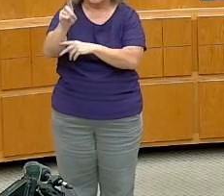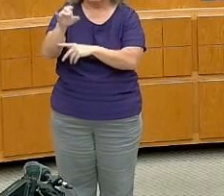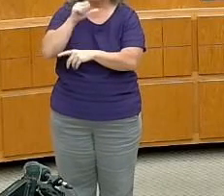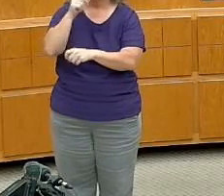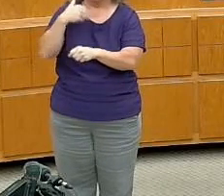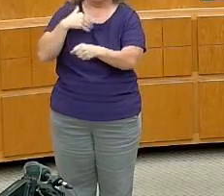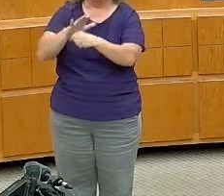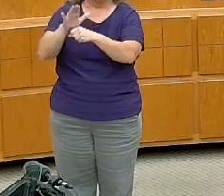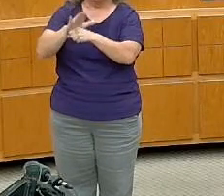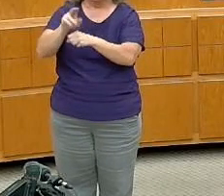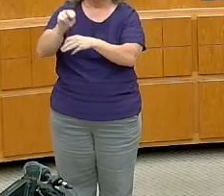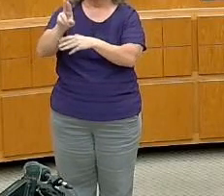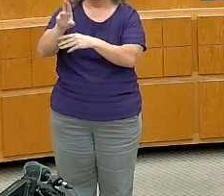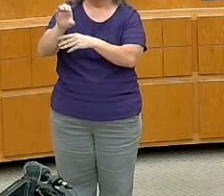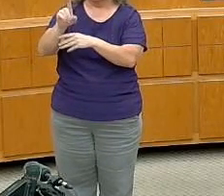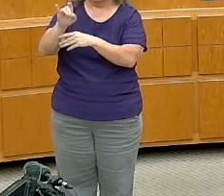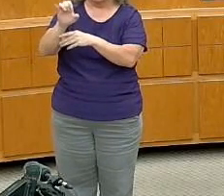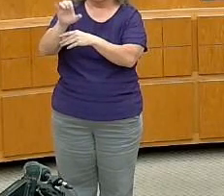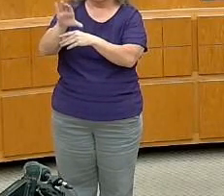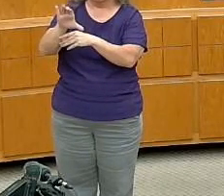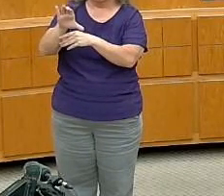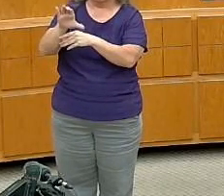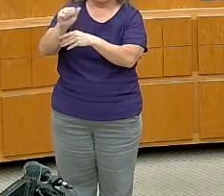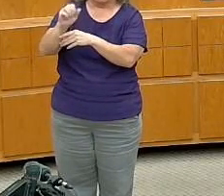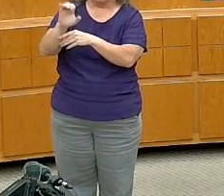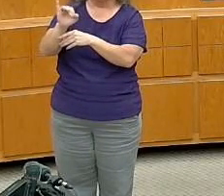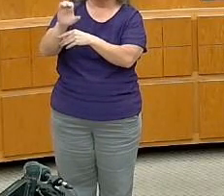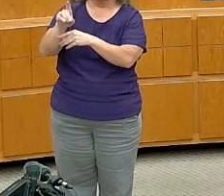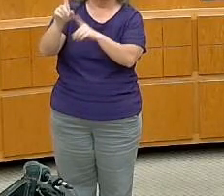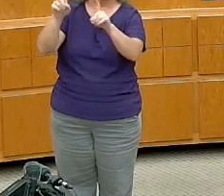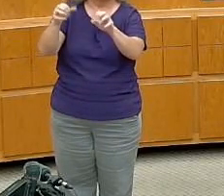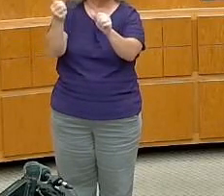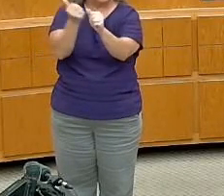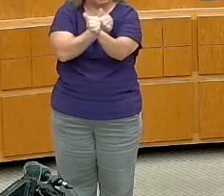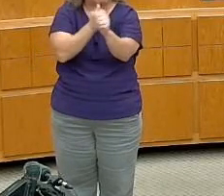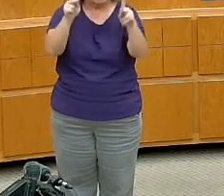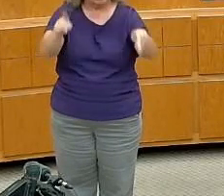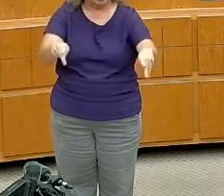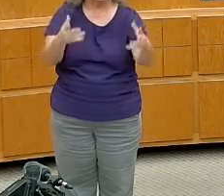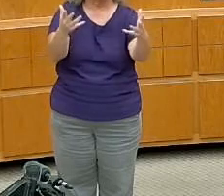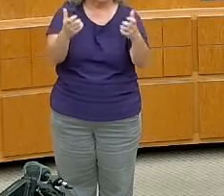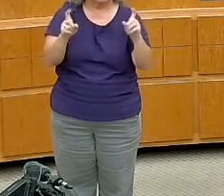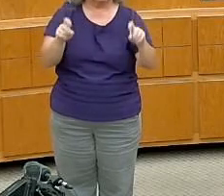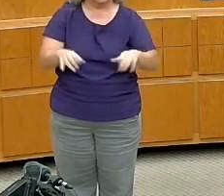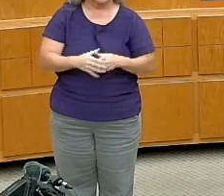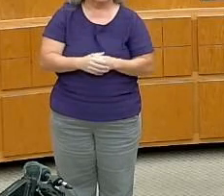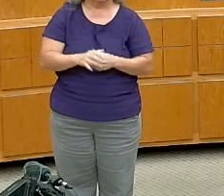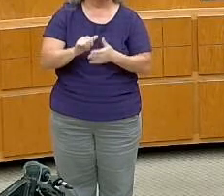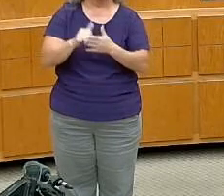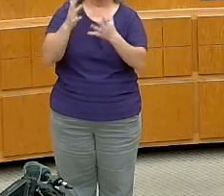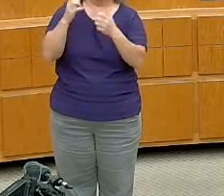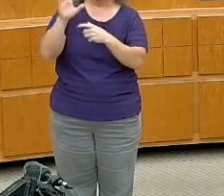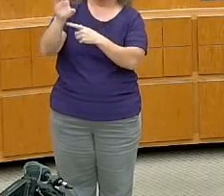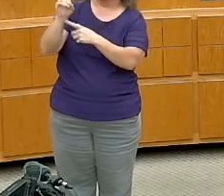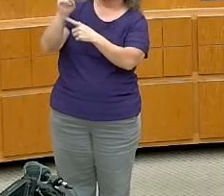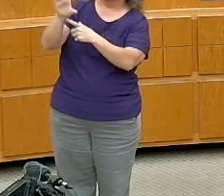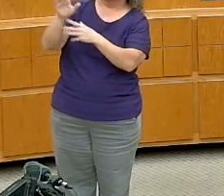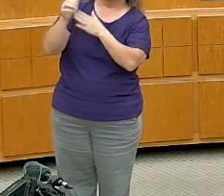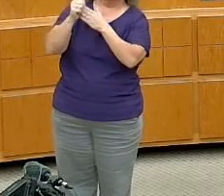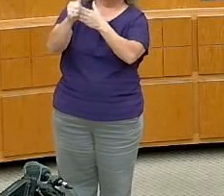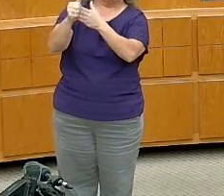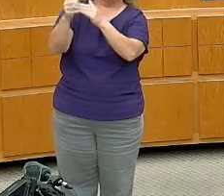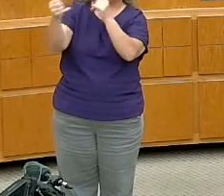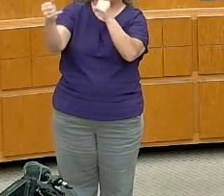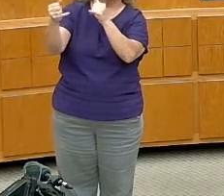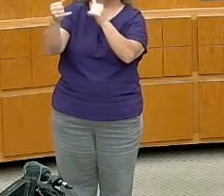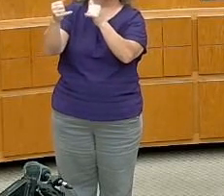be able to test everybody that wants to be tested. That's why these guidelines are so critical. And so I think that it's